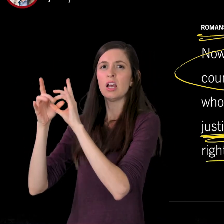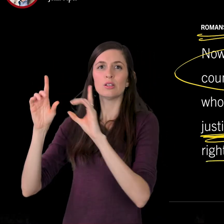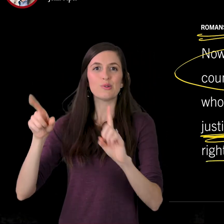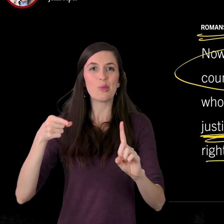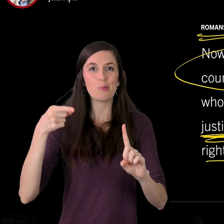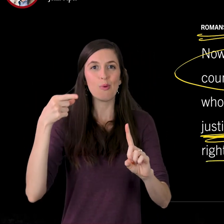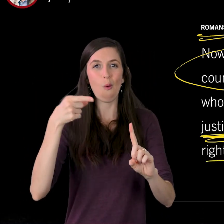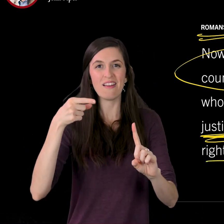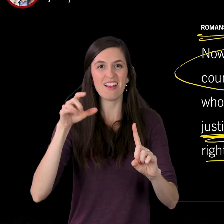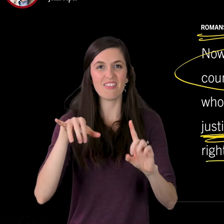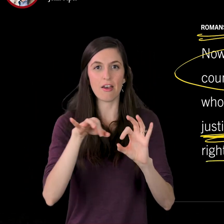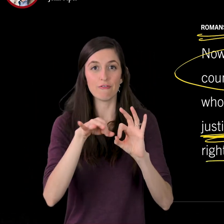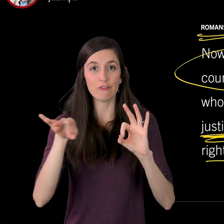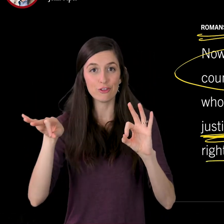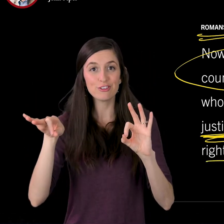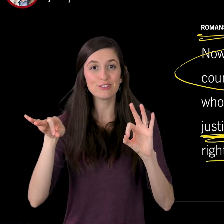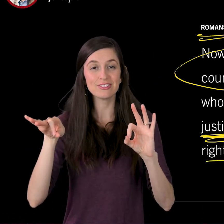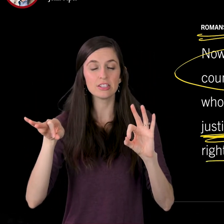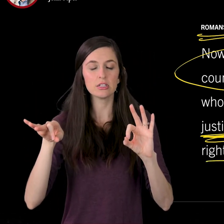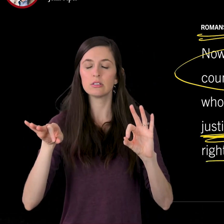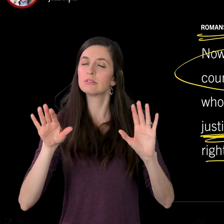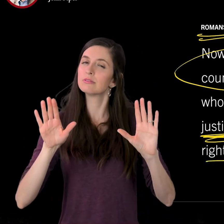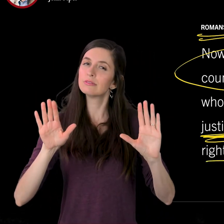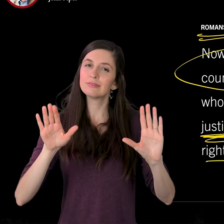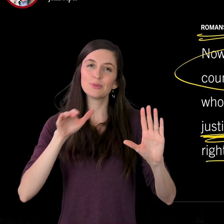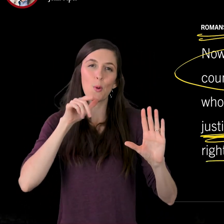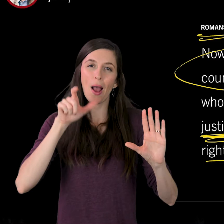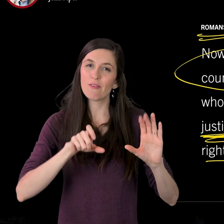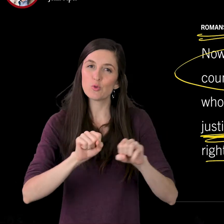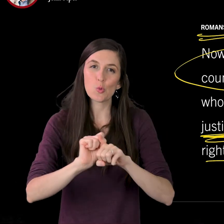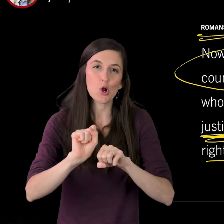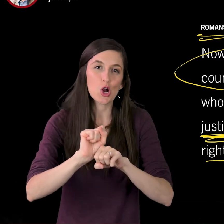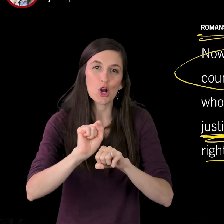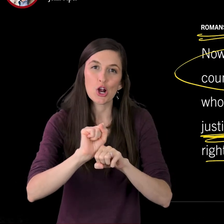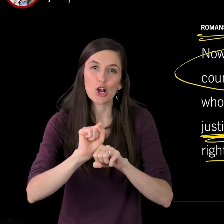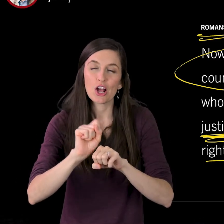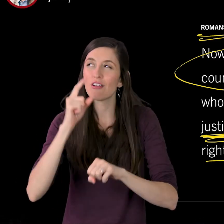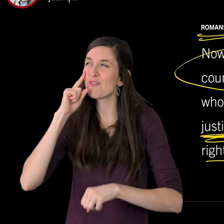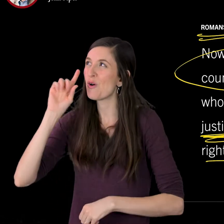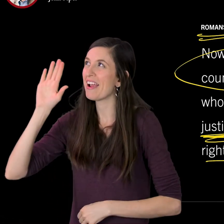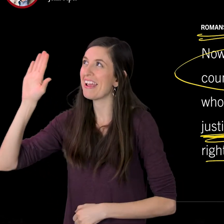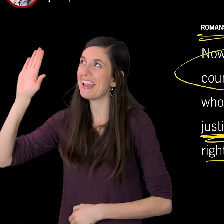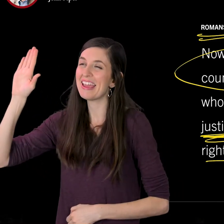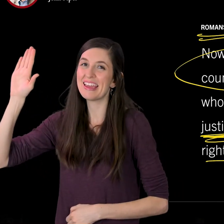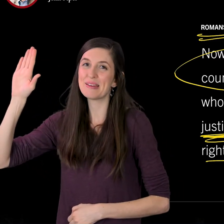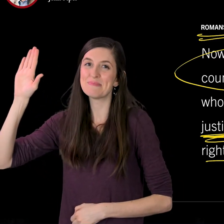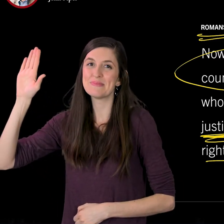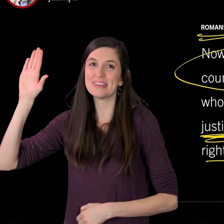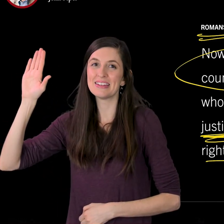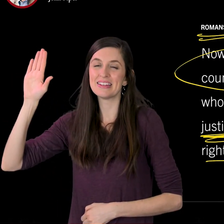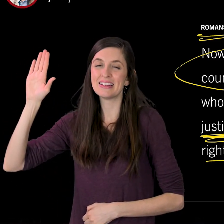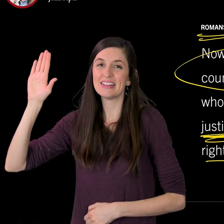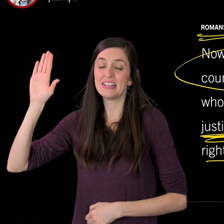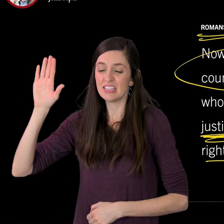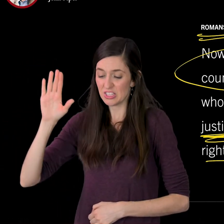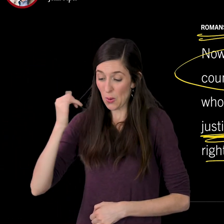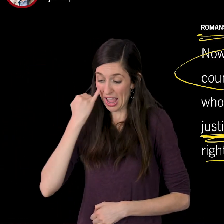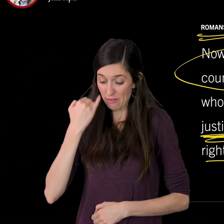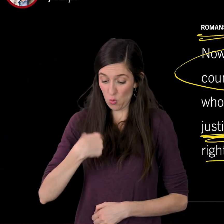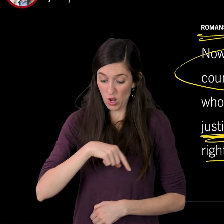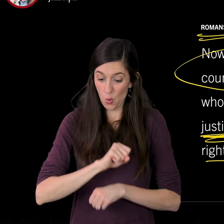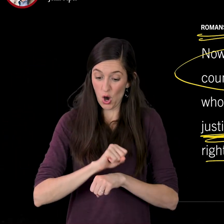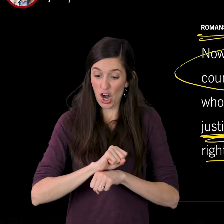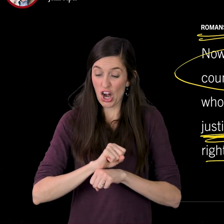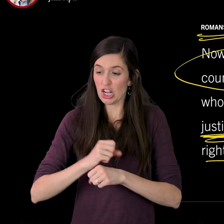righteousness so the point here is that you don't work if you work for God you get wages